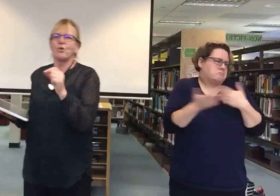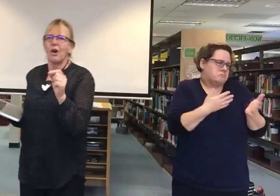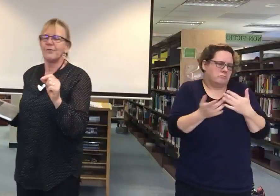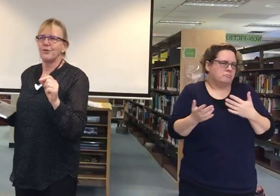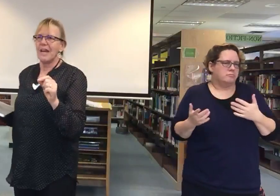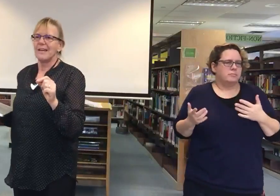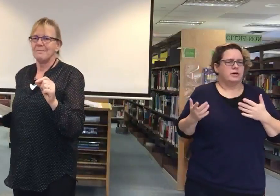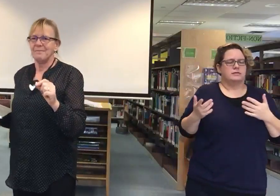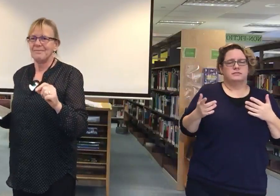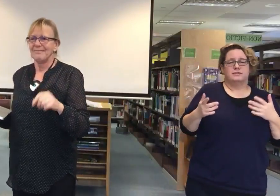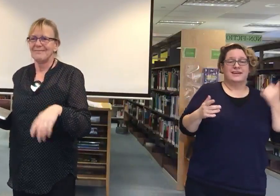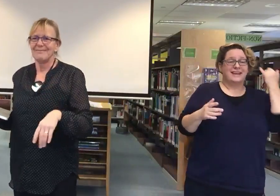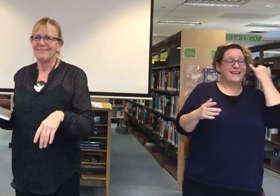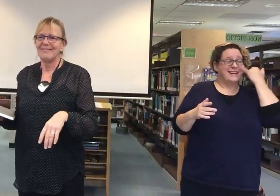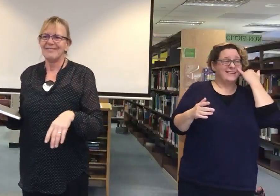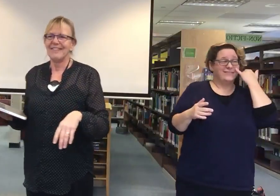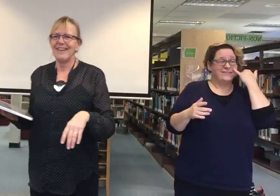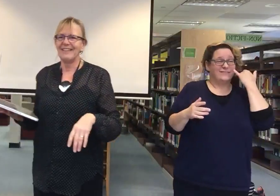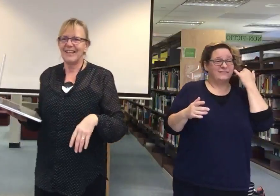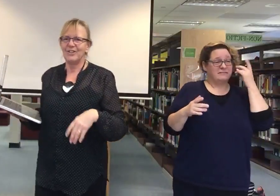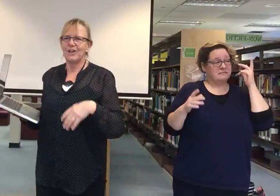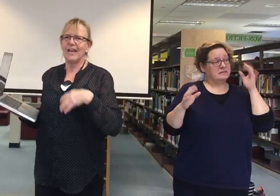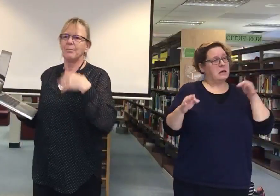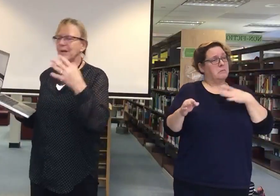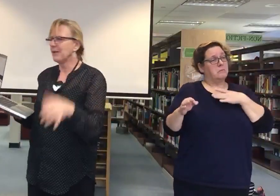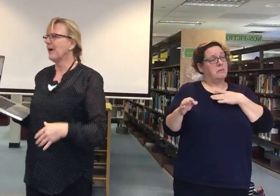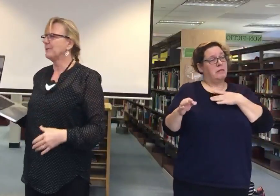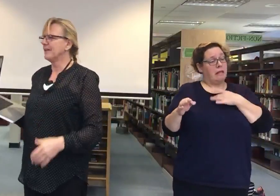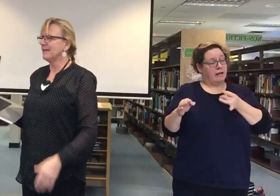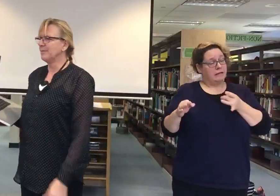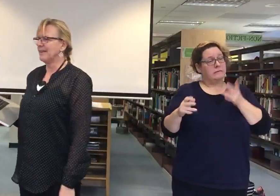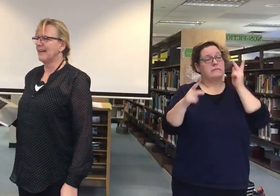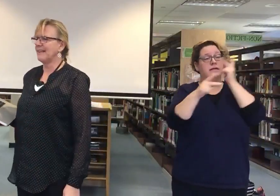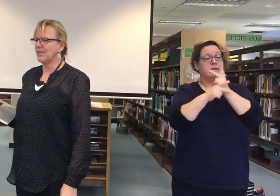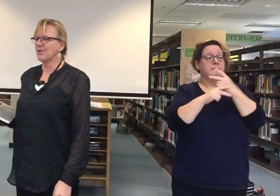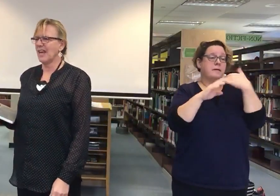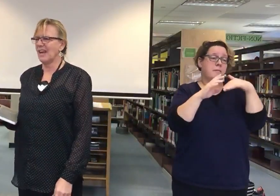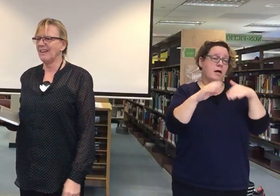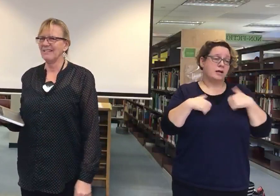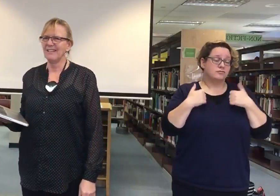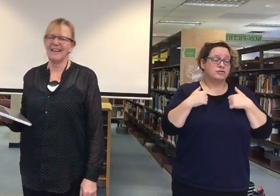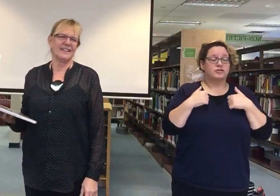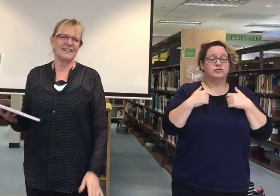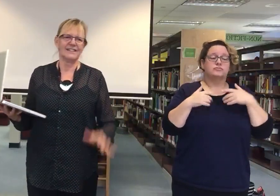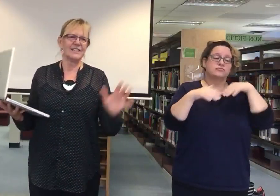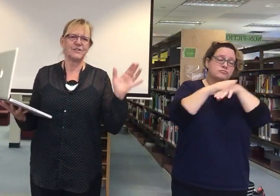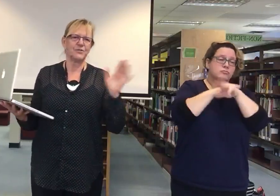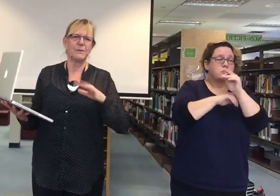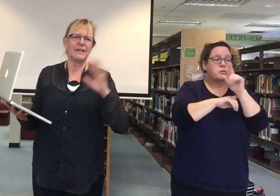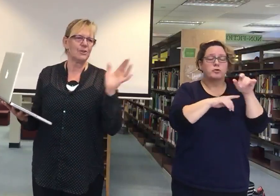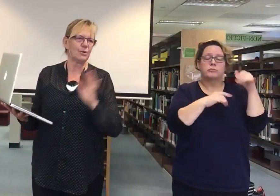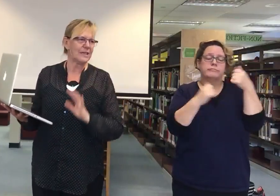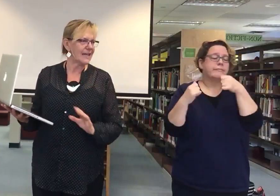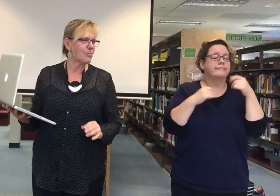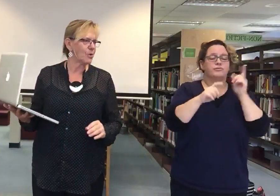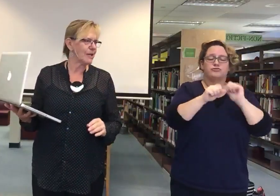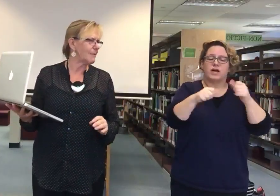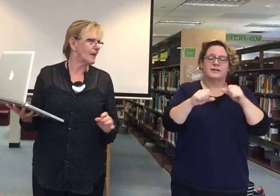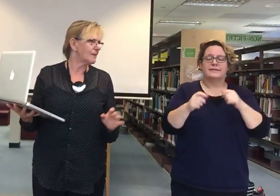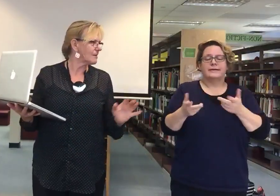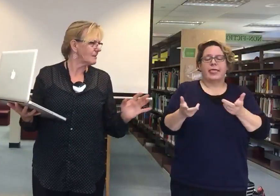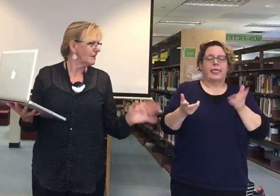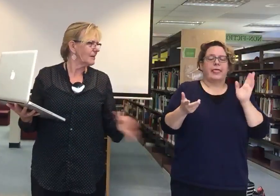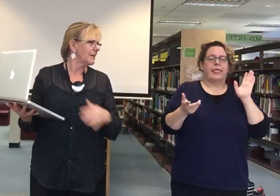don't stroke off your name, and then you kind of play around with it a little bit, and then you say, no, this isn't for me, I don't need any